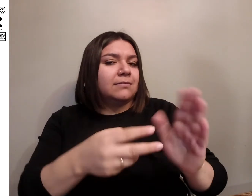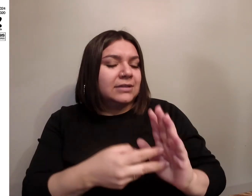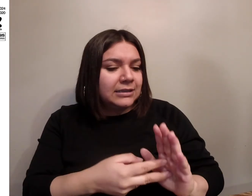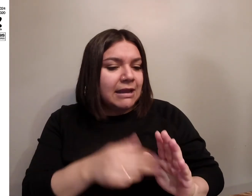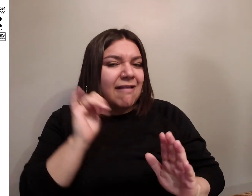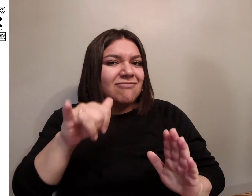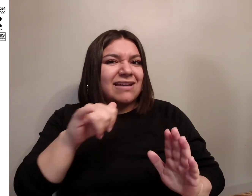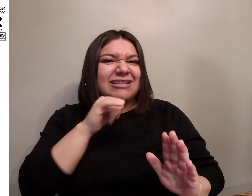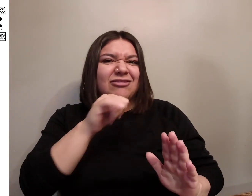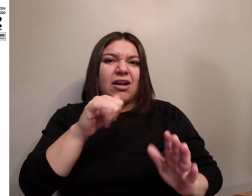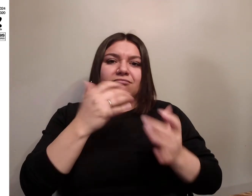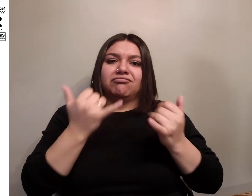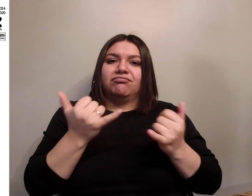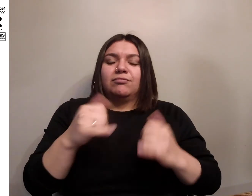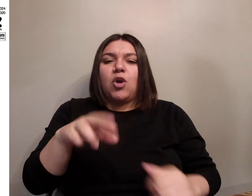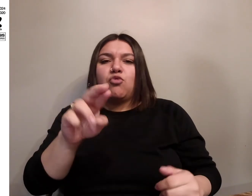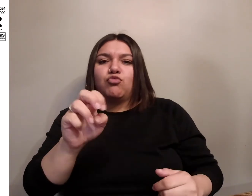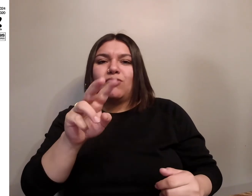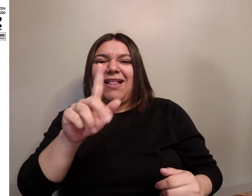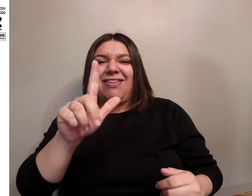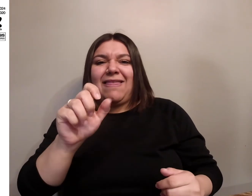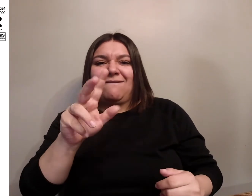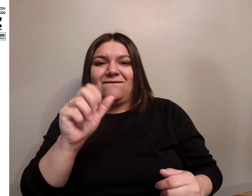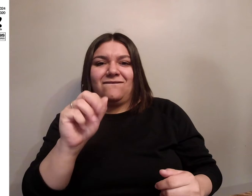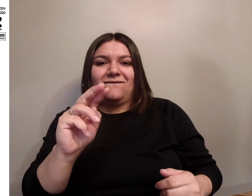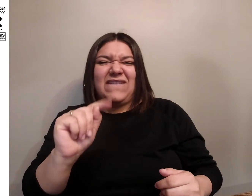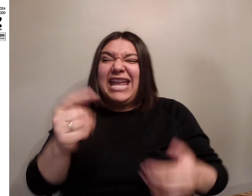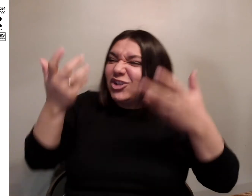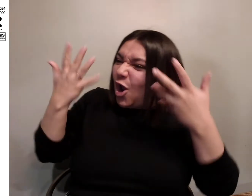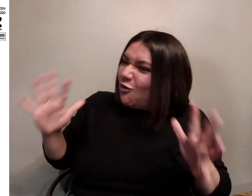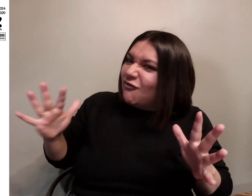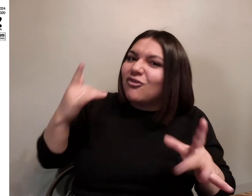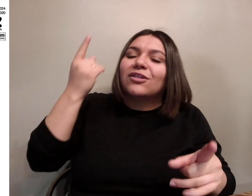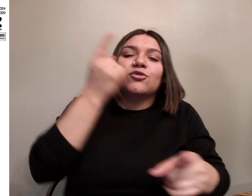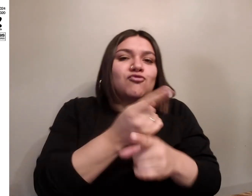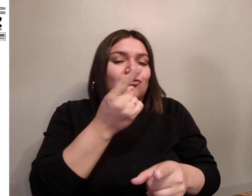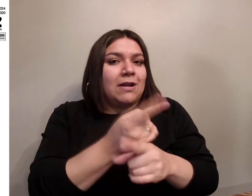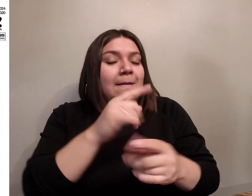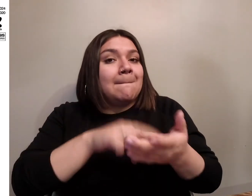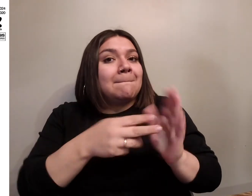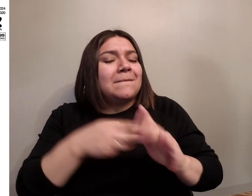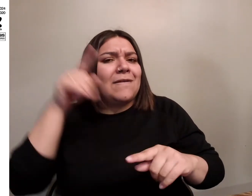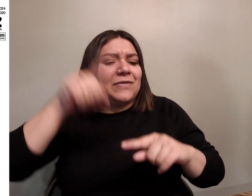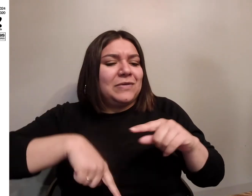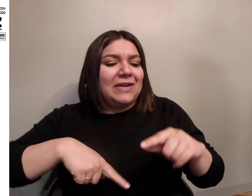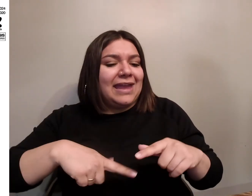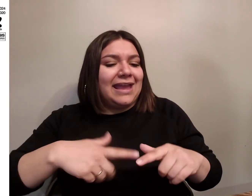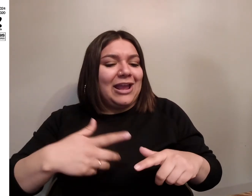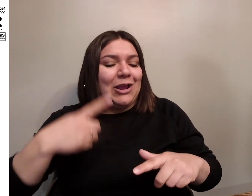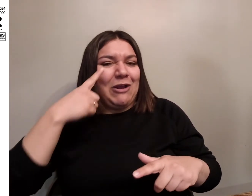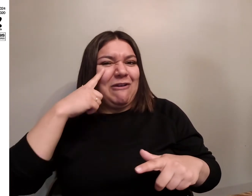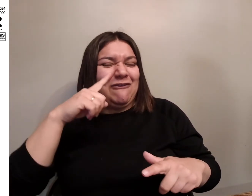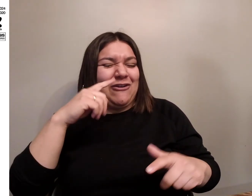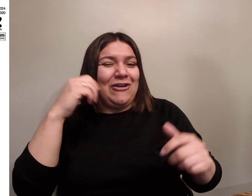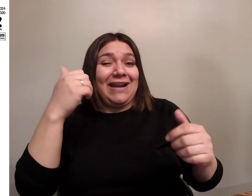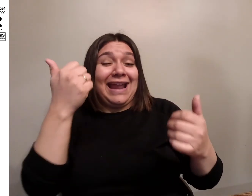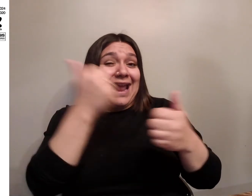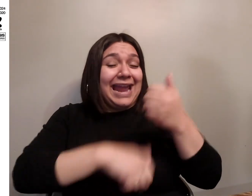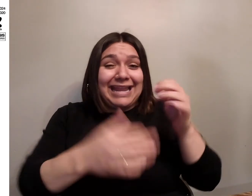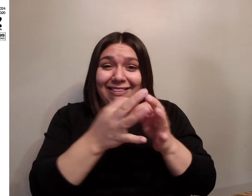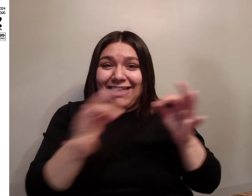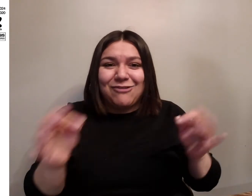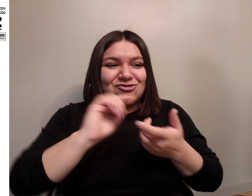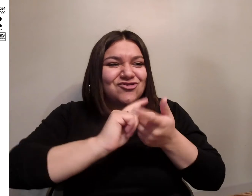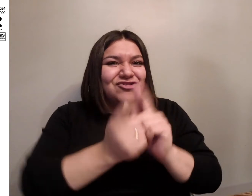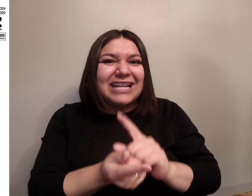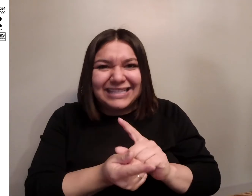that's history and that means that's irrelevant. I mean, It's over. It's over, but I mean, you